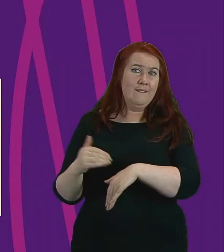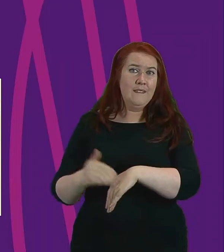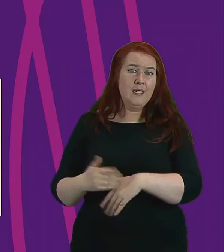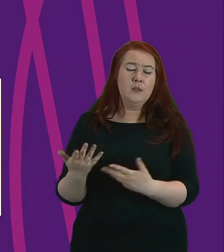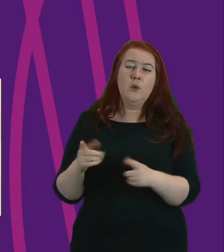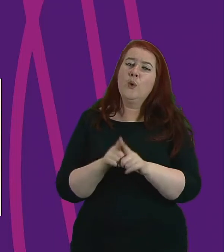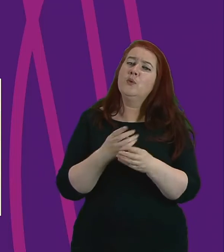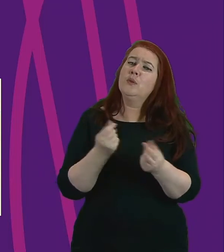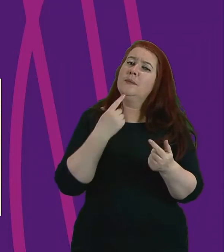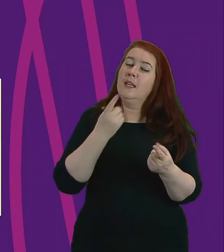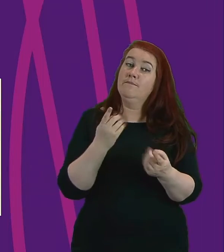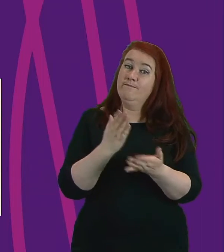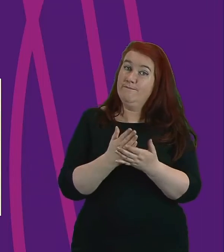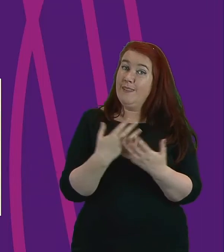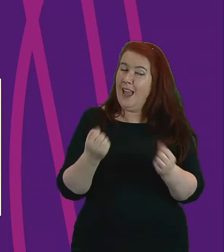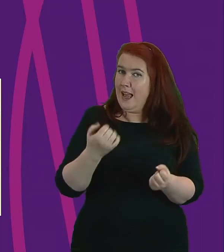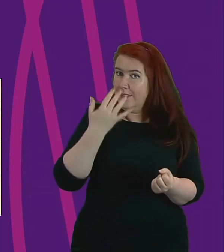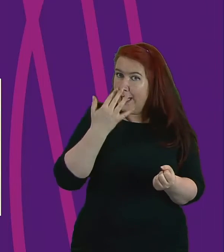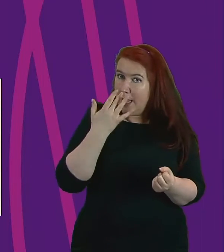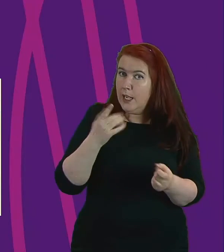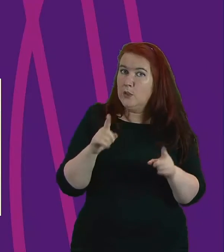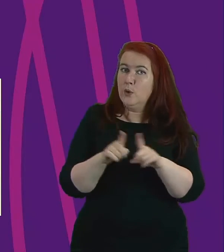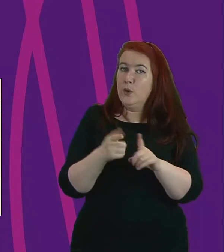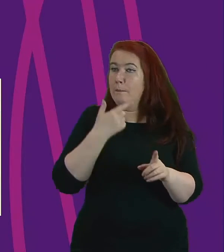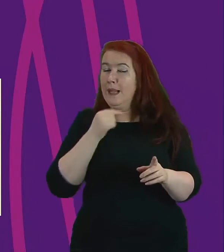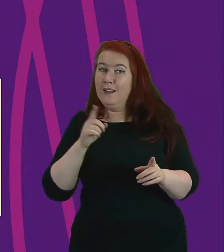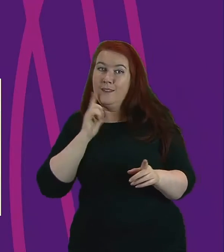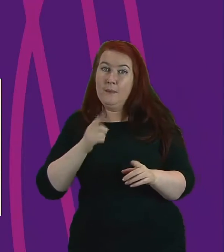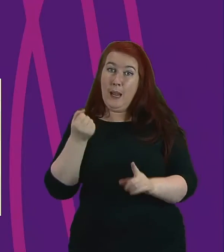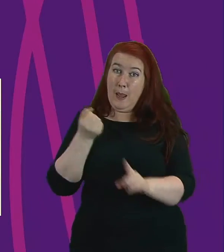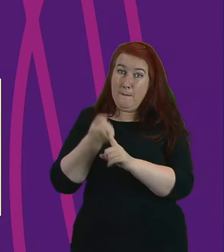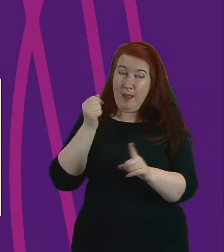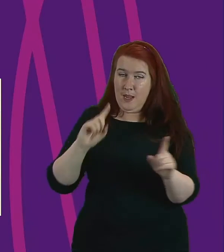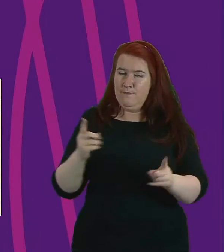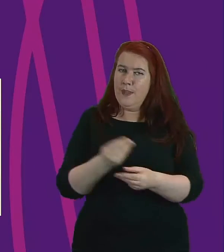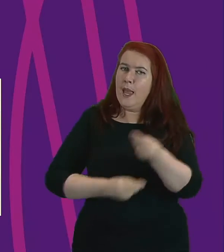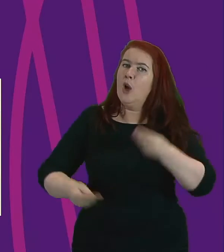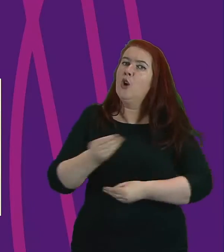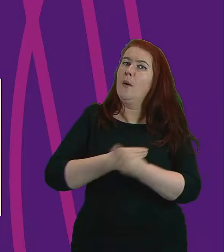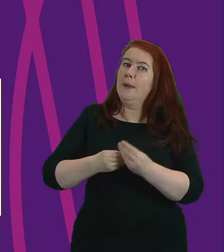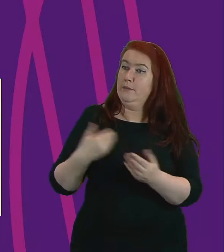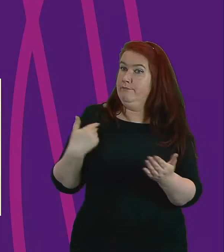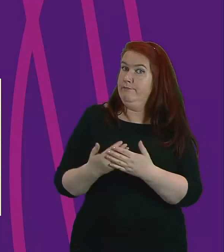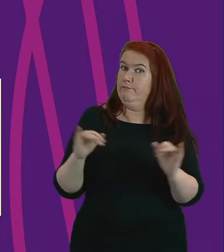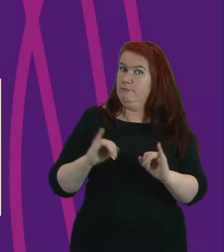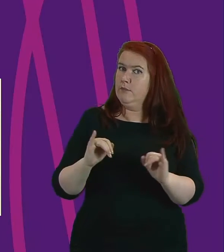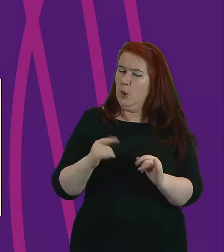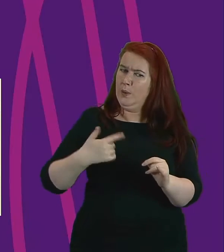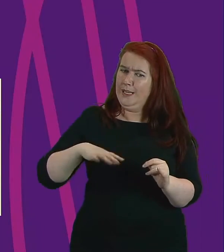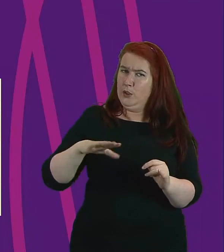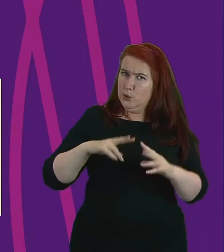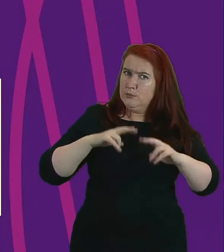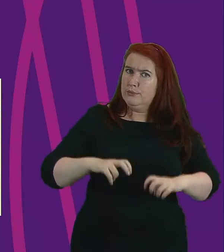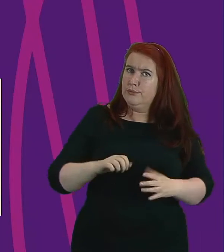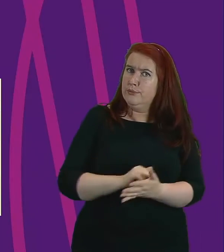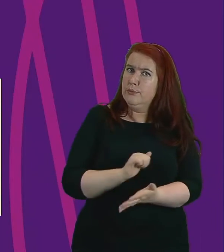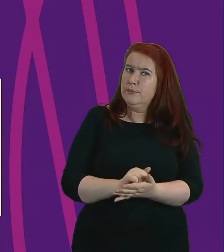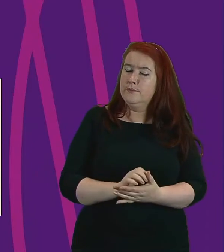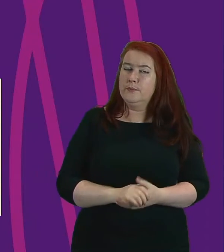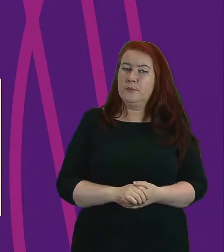an age and a gender dimension to the impact of the economic crisis, which we need to take seriously. And so